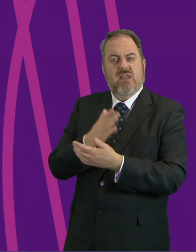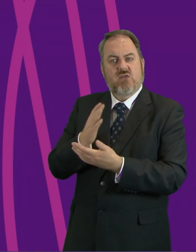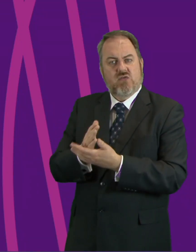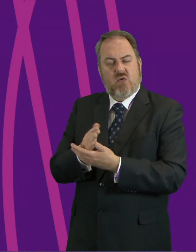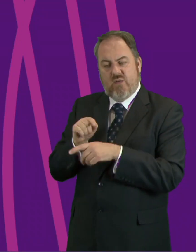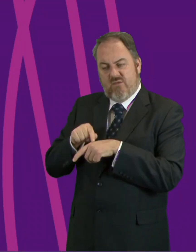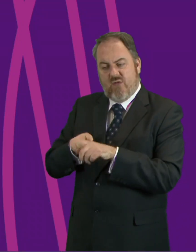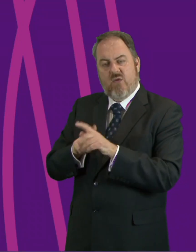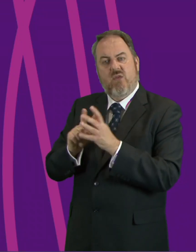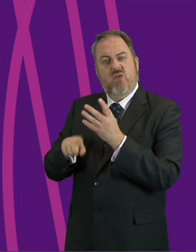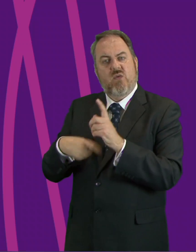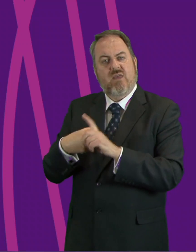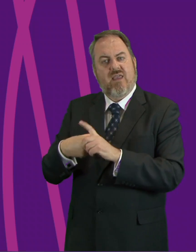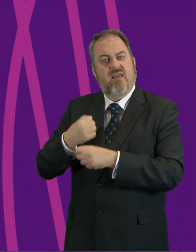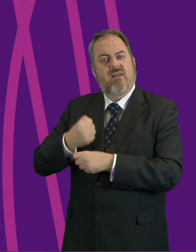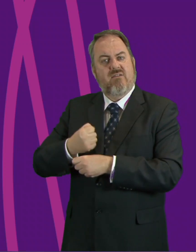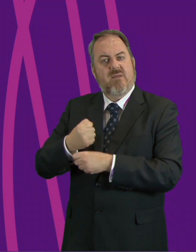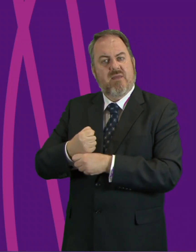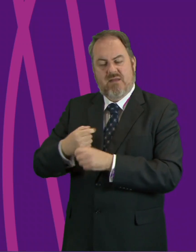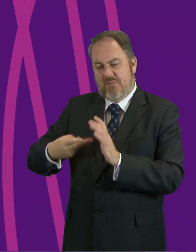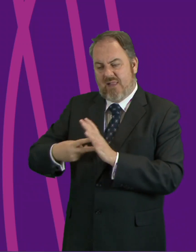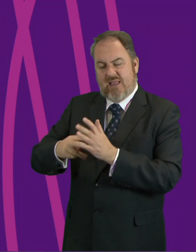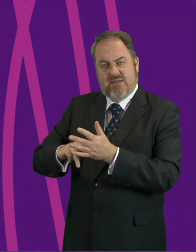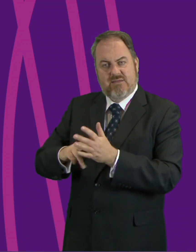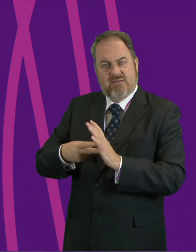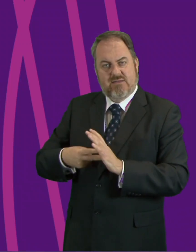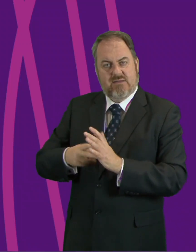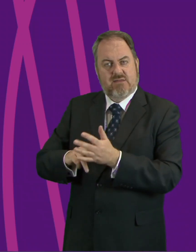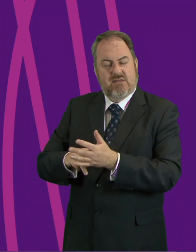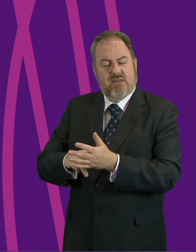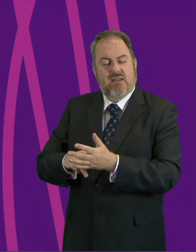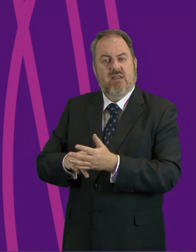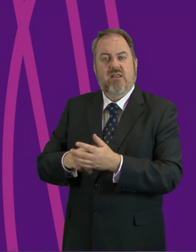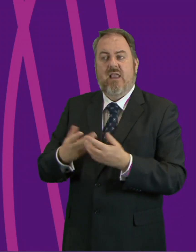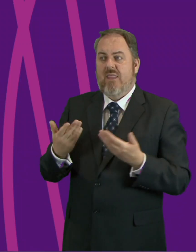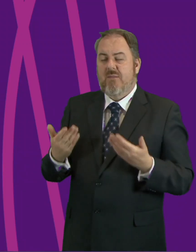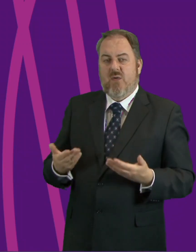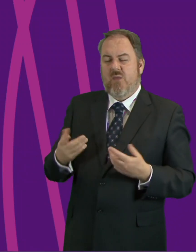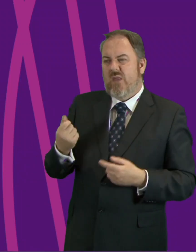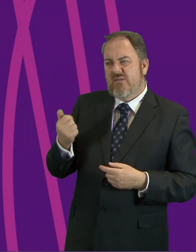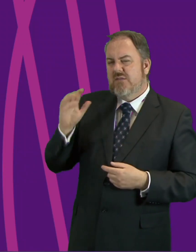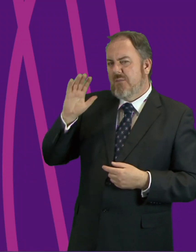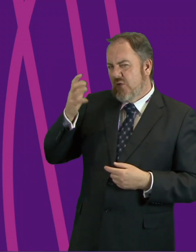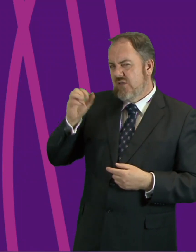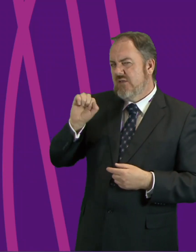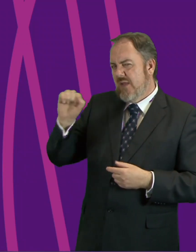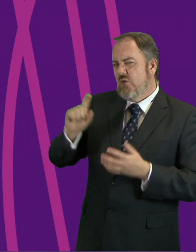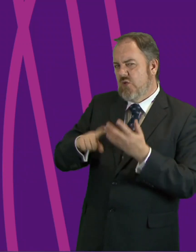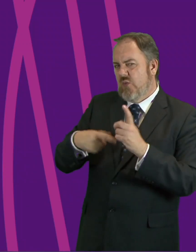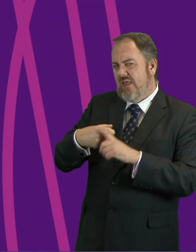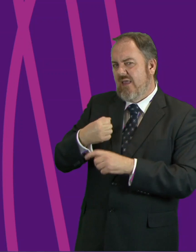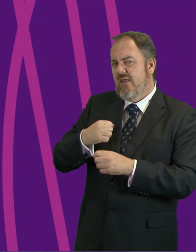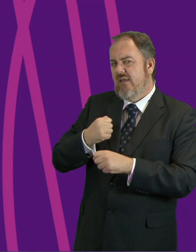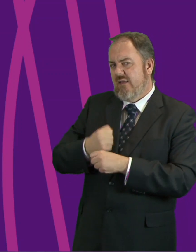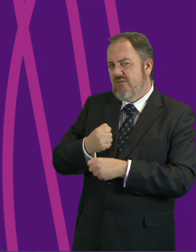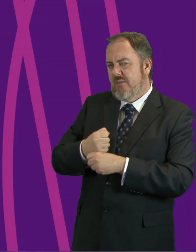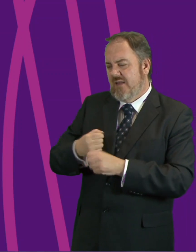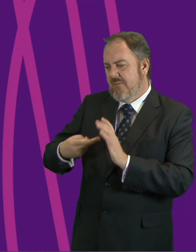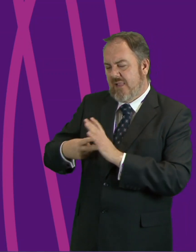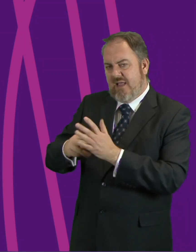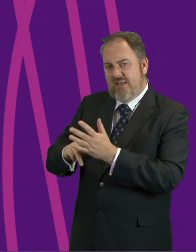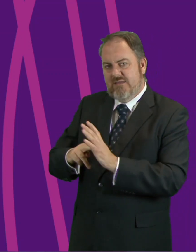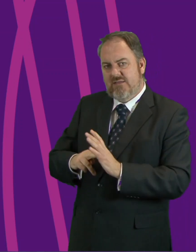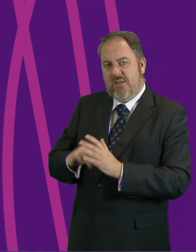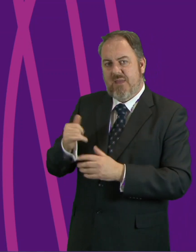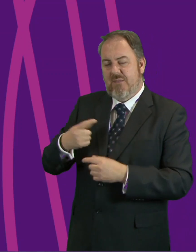on. There have been concerns raised about the inadequacy of that, and we want to make sure that we understand that, and either through action we can take